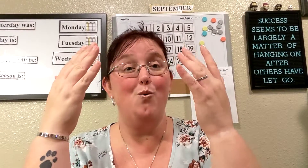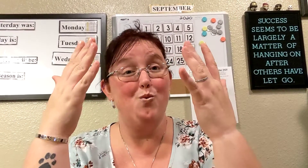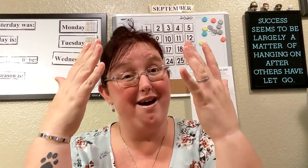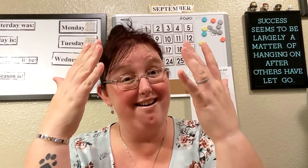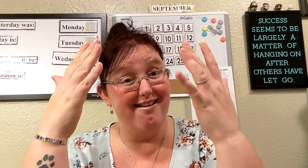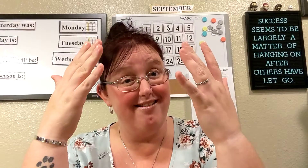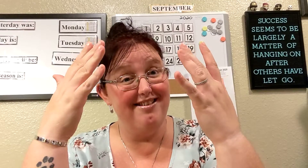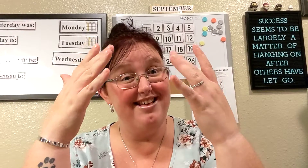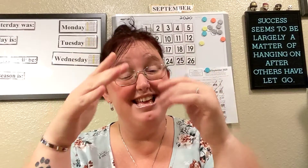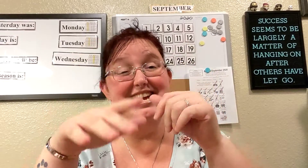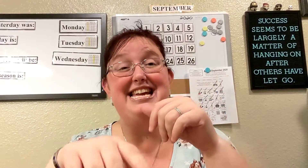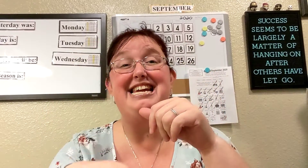Well,